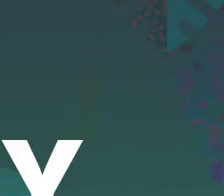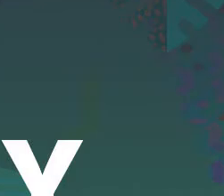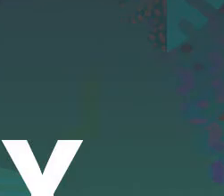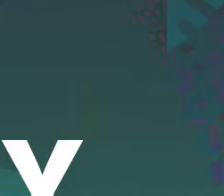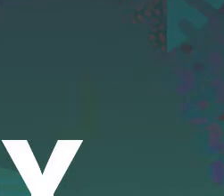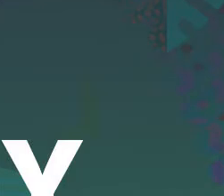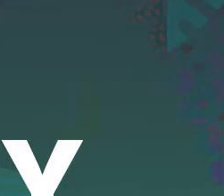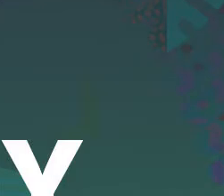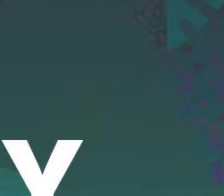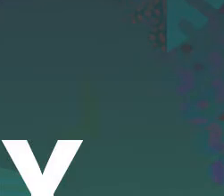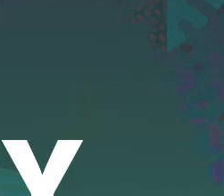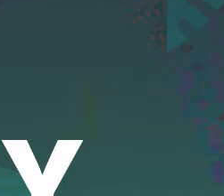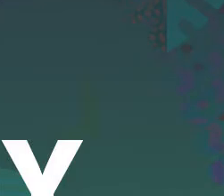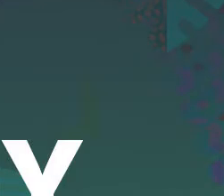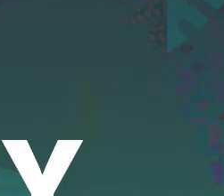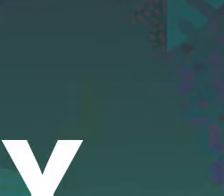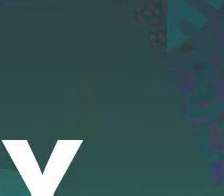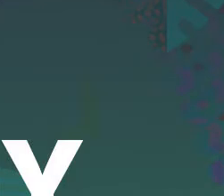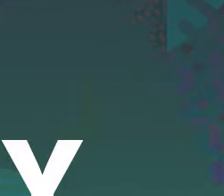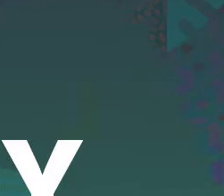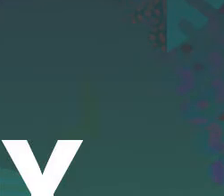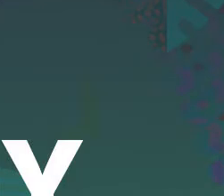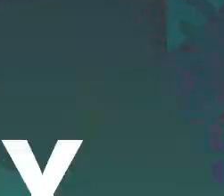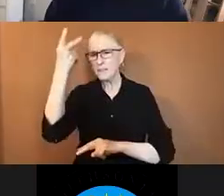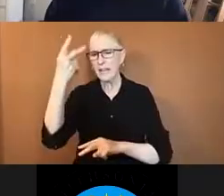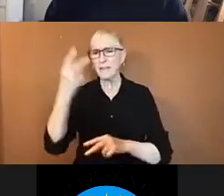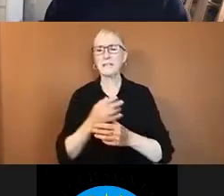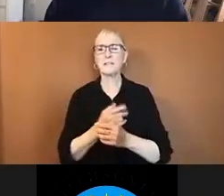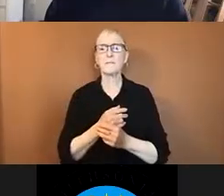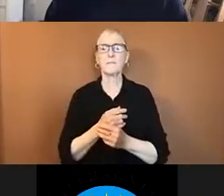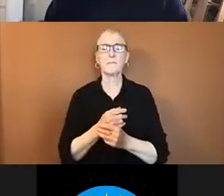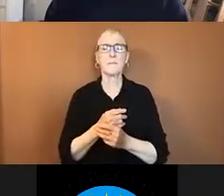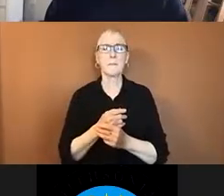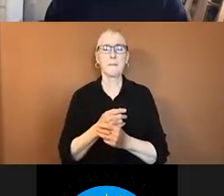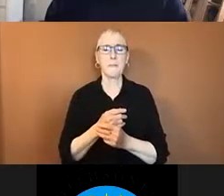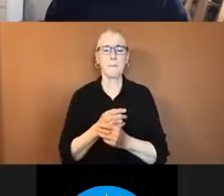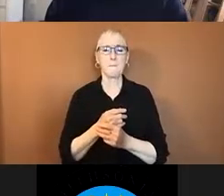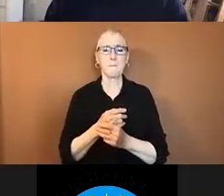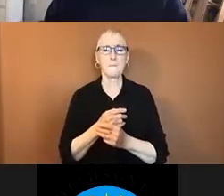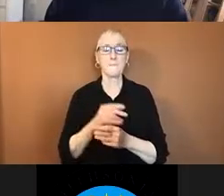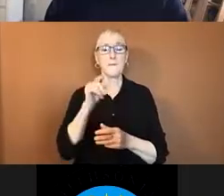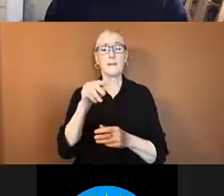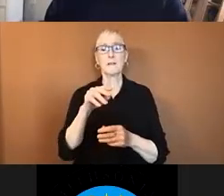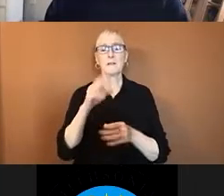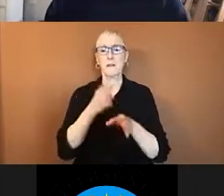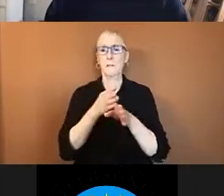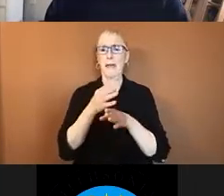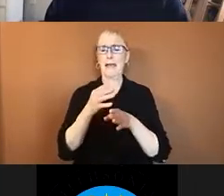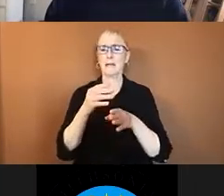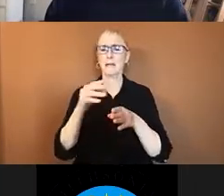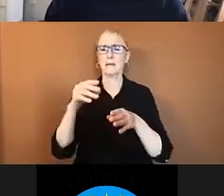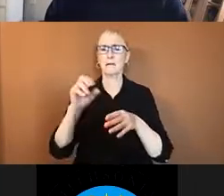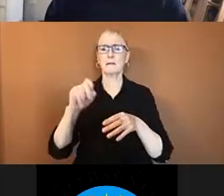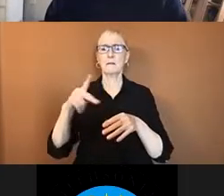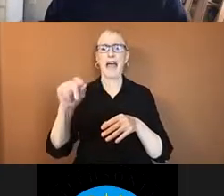Okay, so yeah, we can go ahead and move on to the student activity. All right, so this is the main page, the main splash that